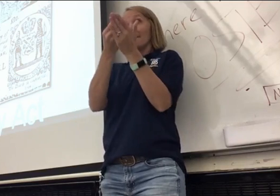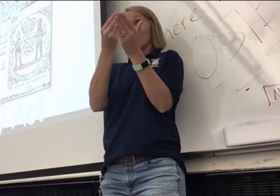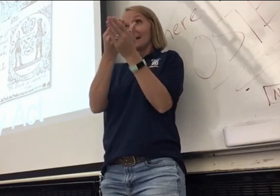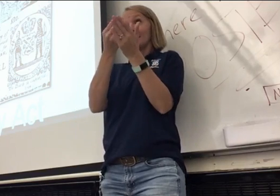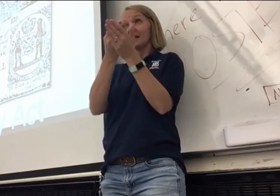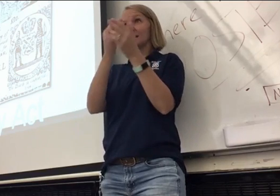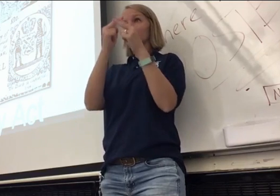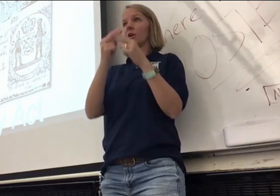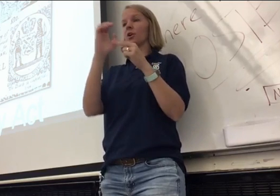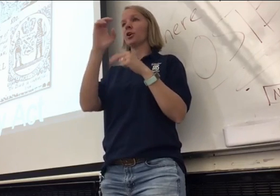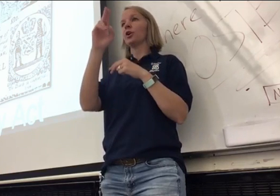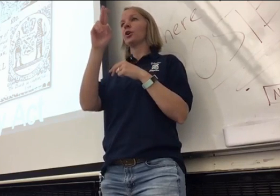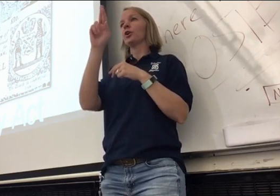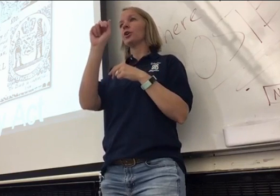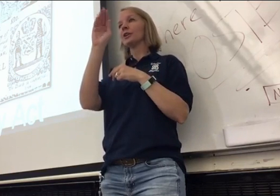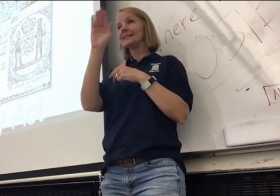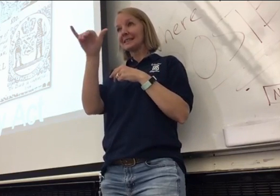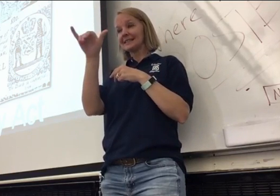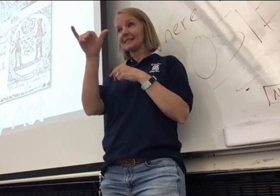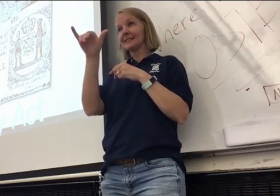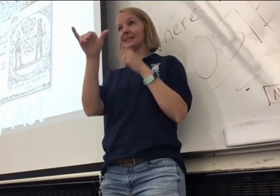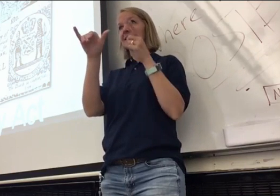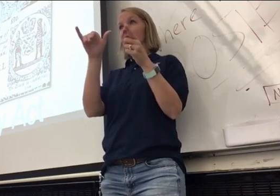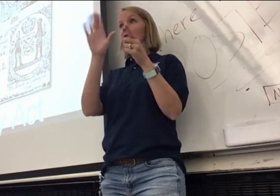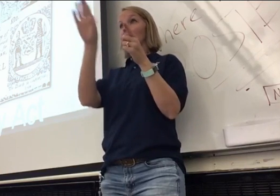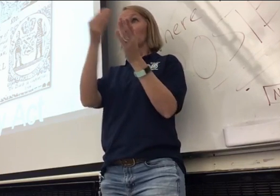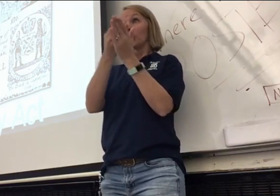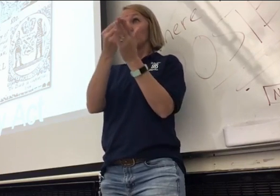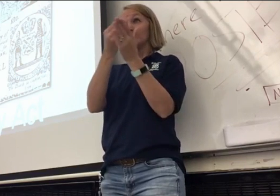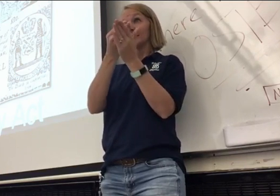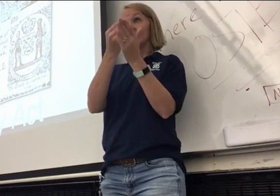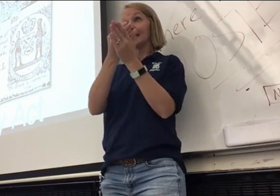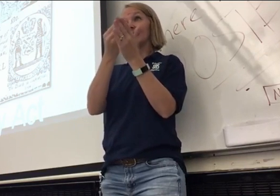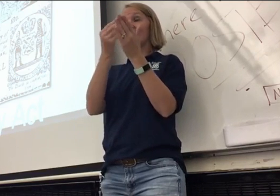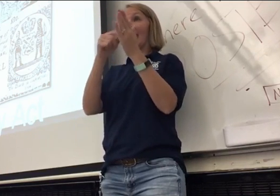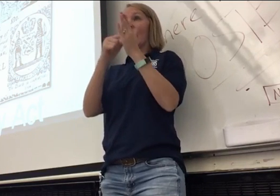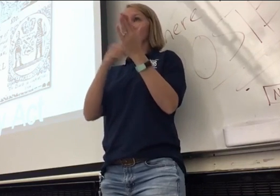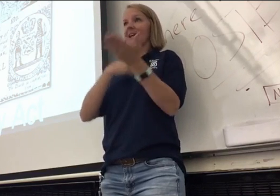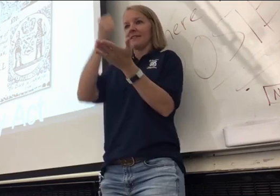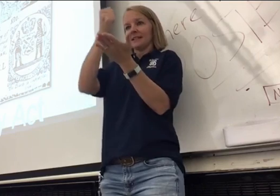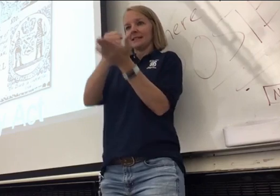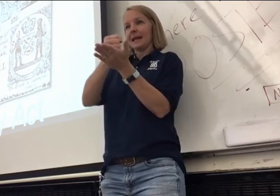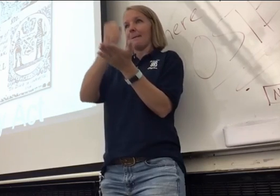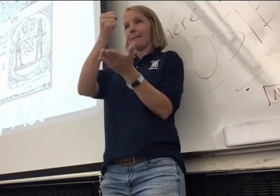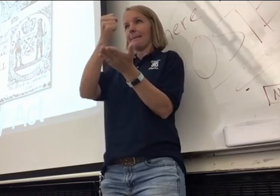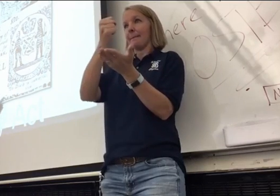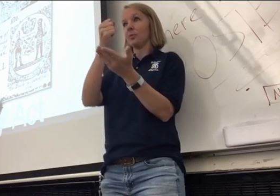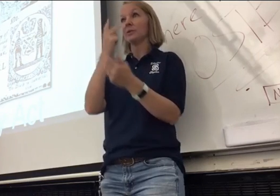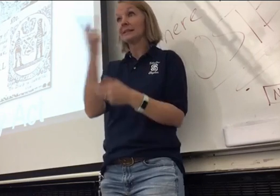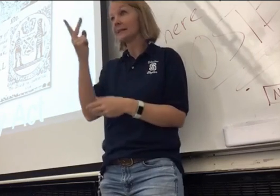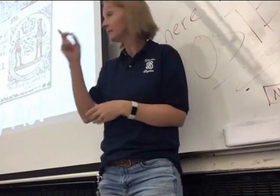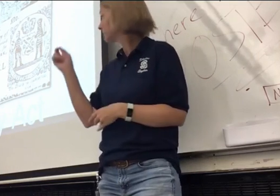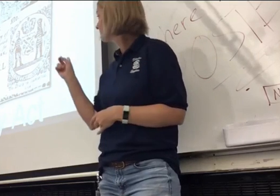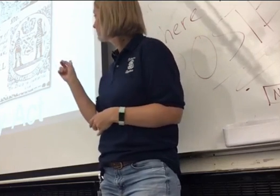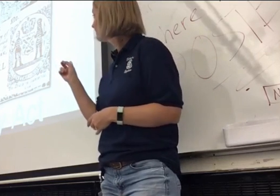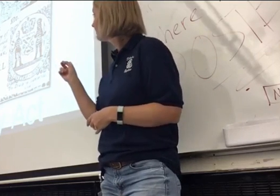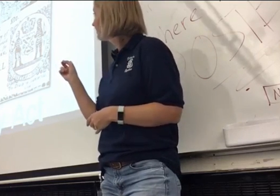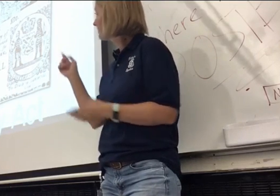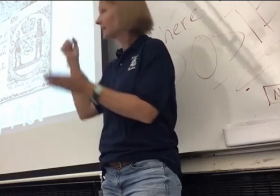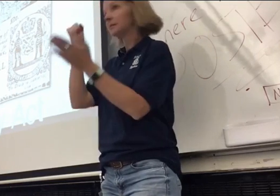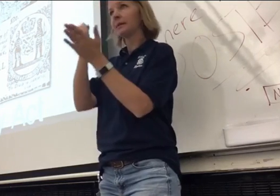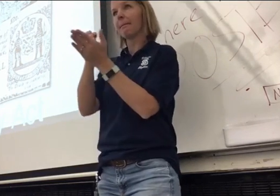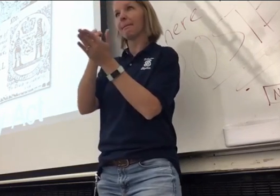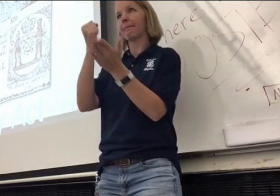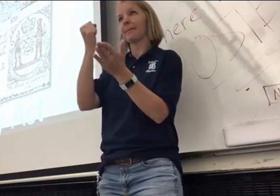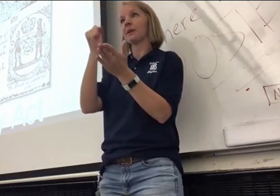currency. Now, your currency had to suddenly have a stamp on it, which you can see right here. Now,